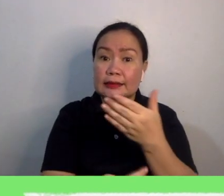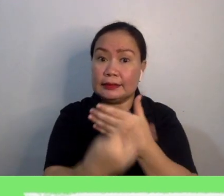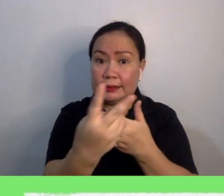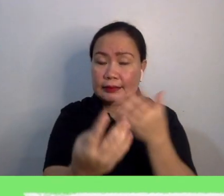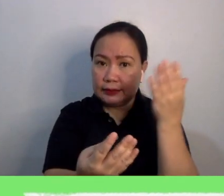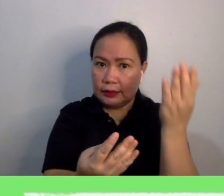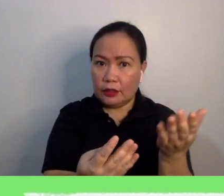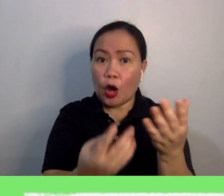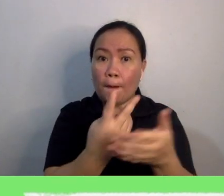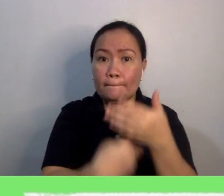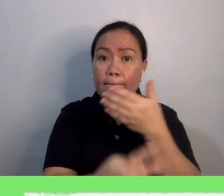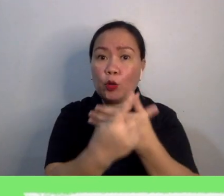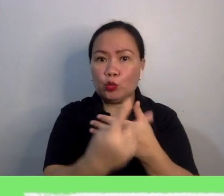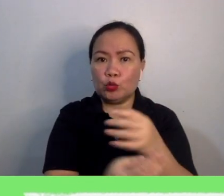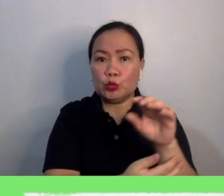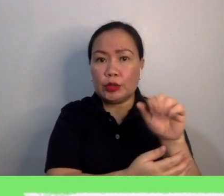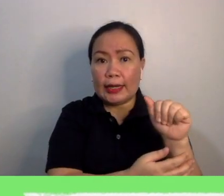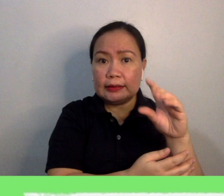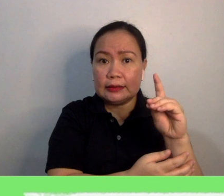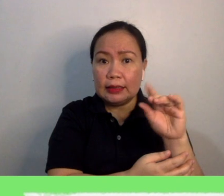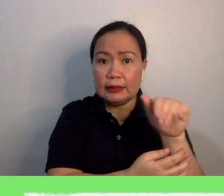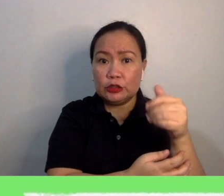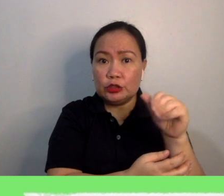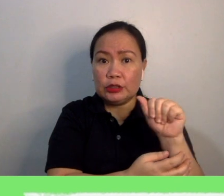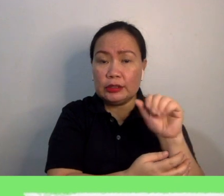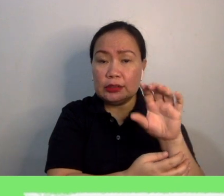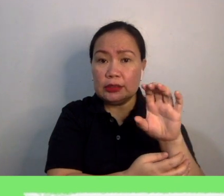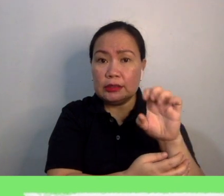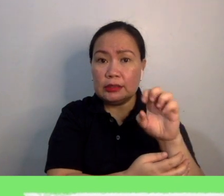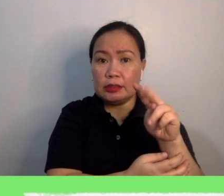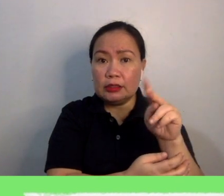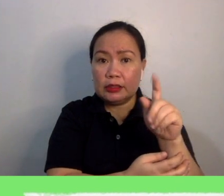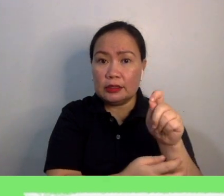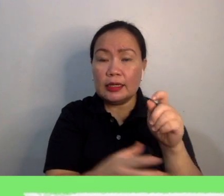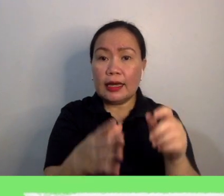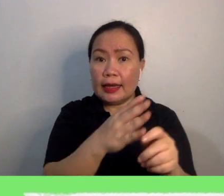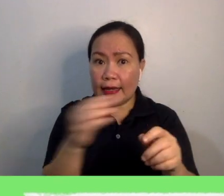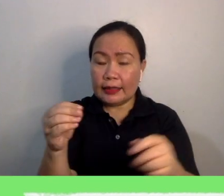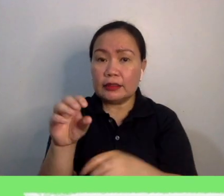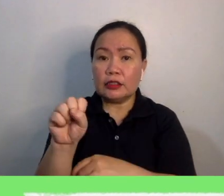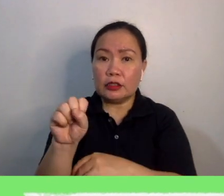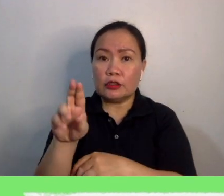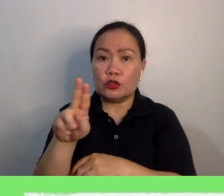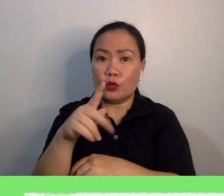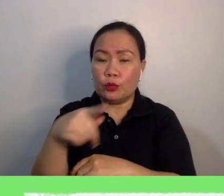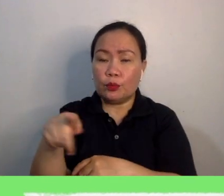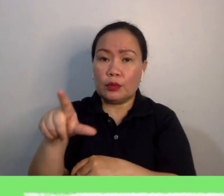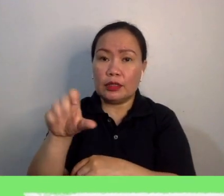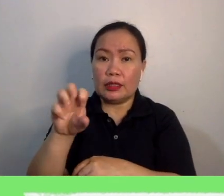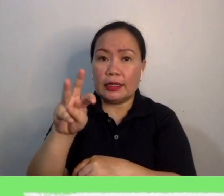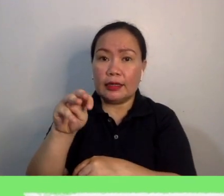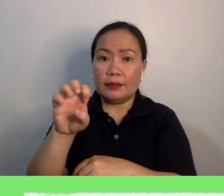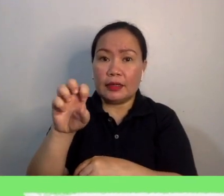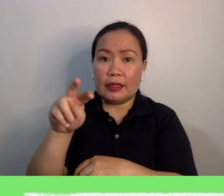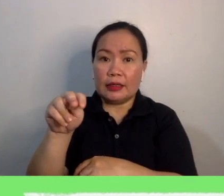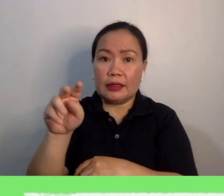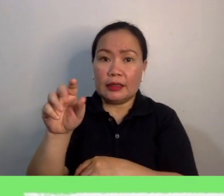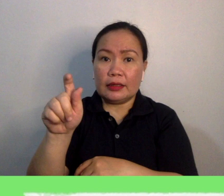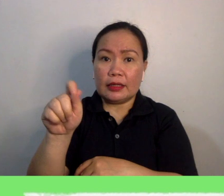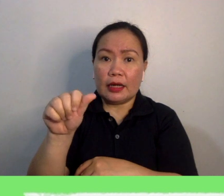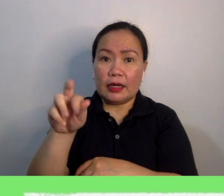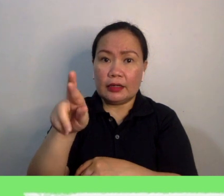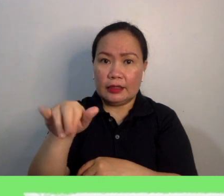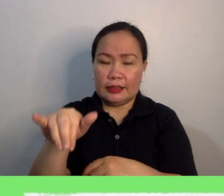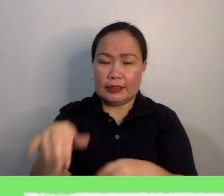at the same time they are supplementary. Okay, and that's the definition of a linear pair. Okay,